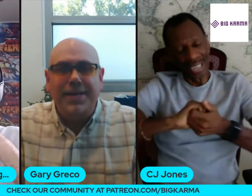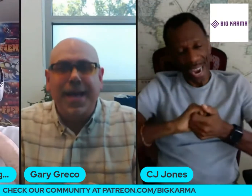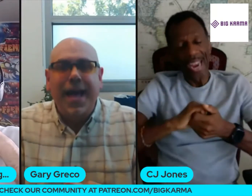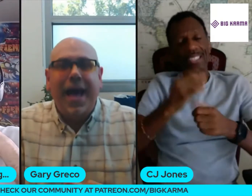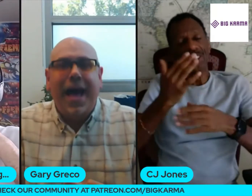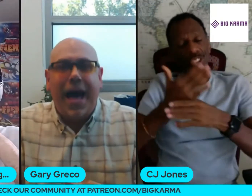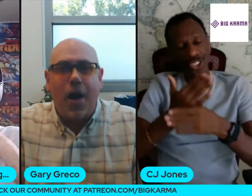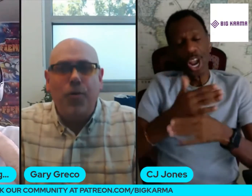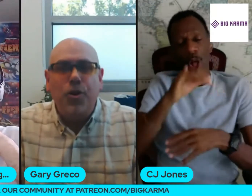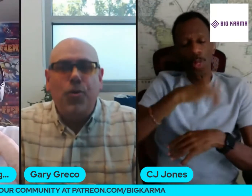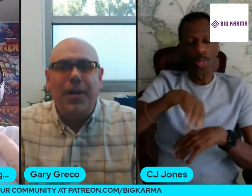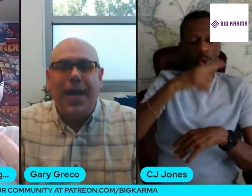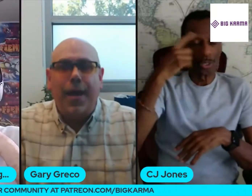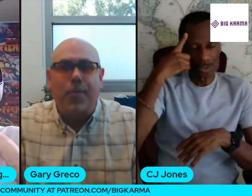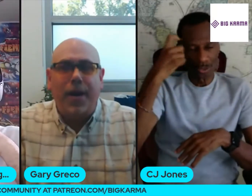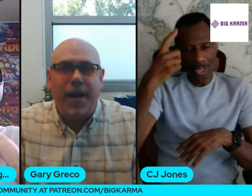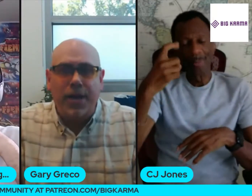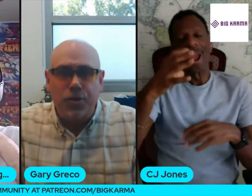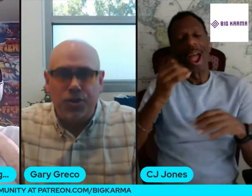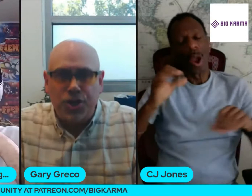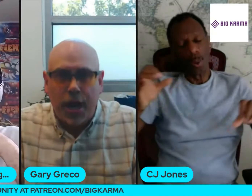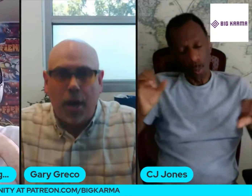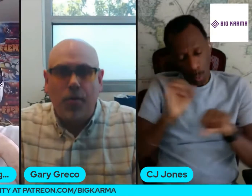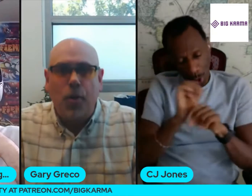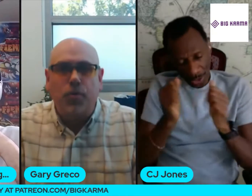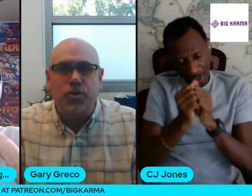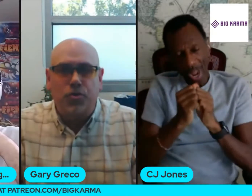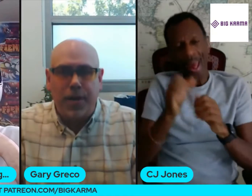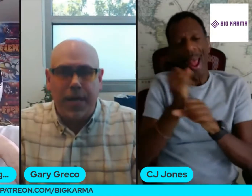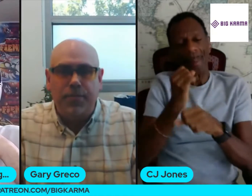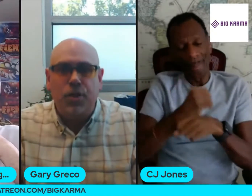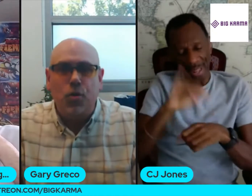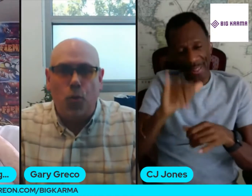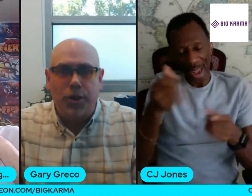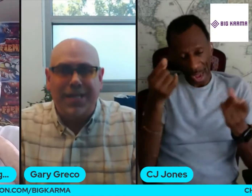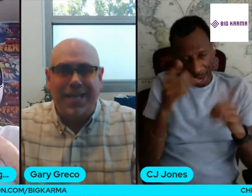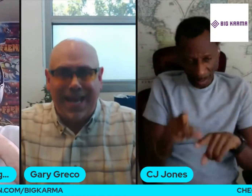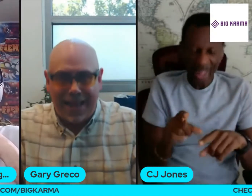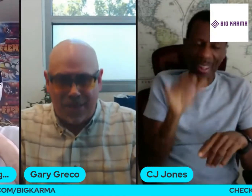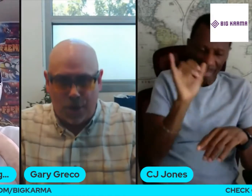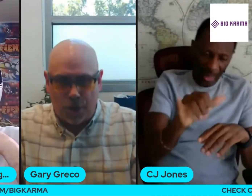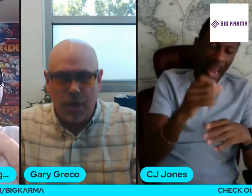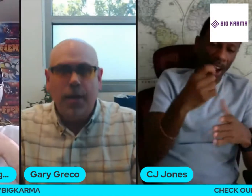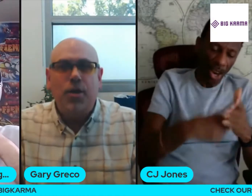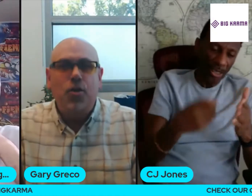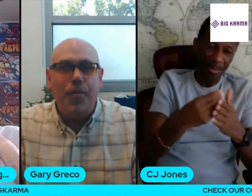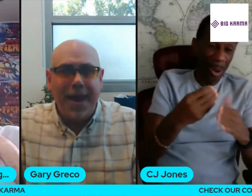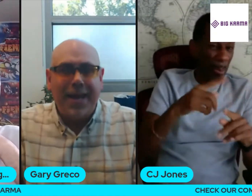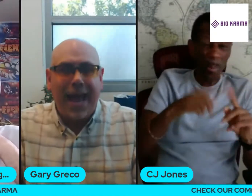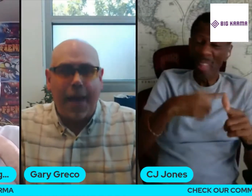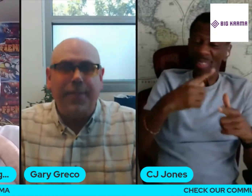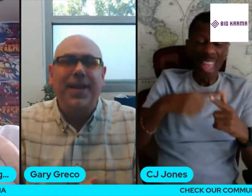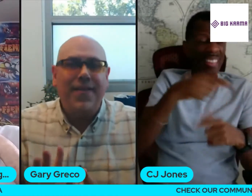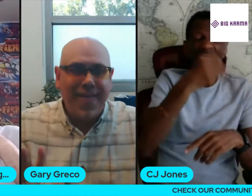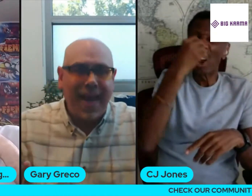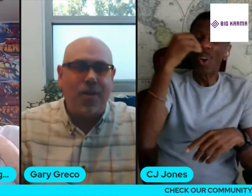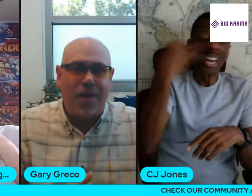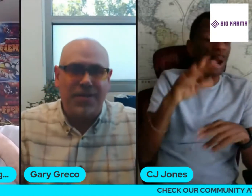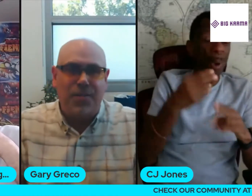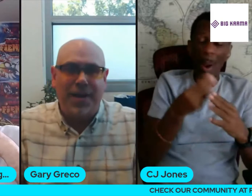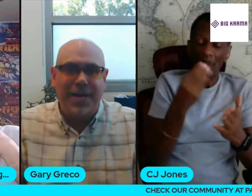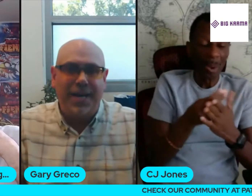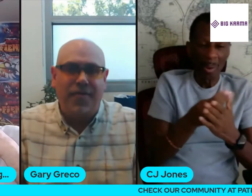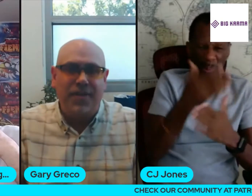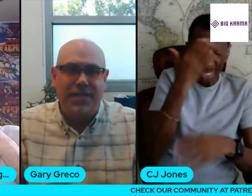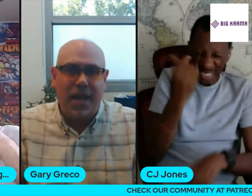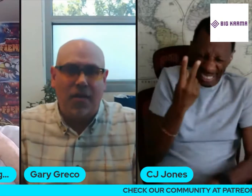money is how do you collaborate and you share those dreams and you work together. You make it happen. That